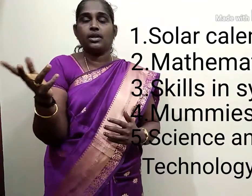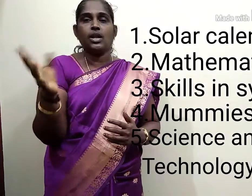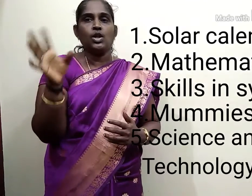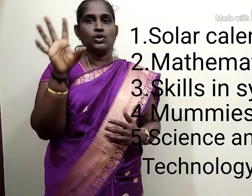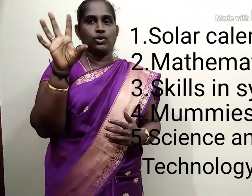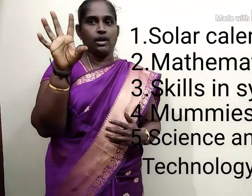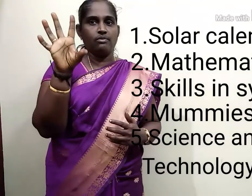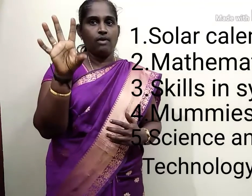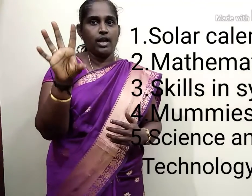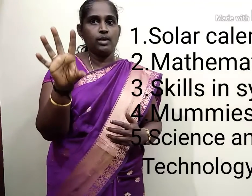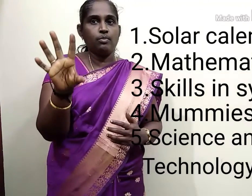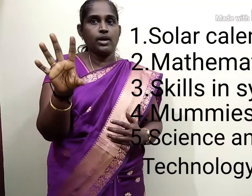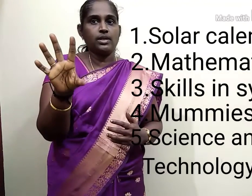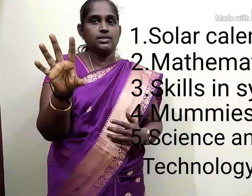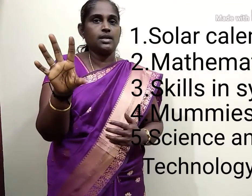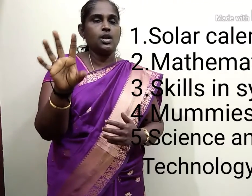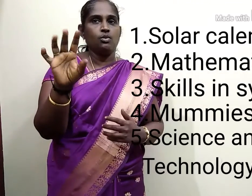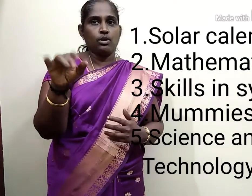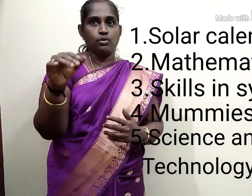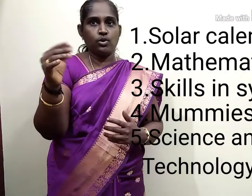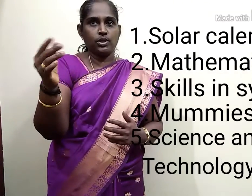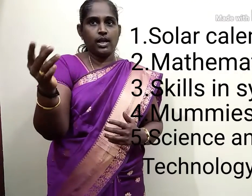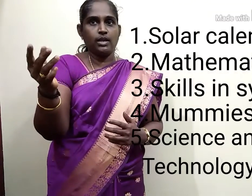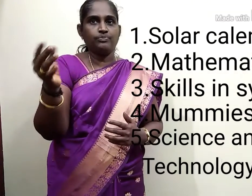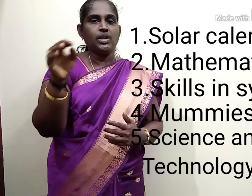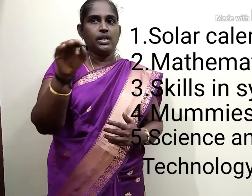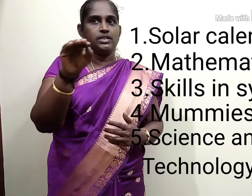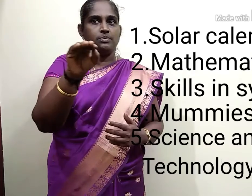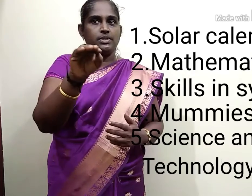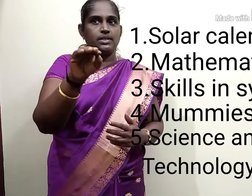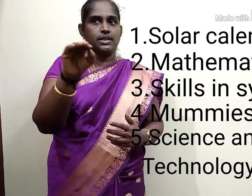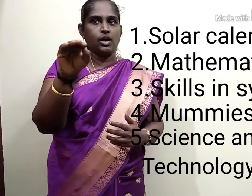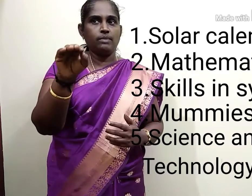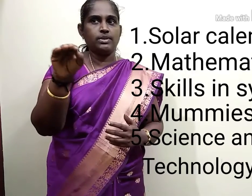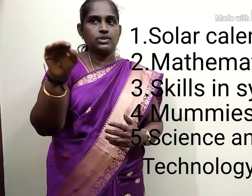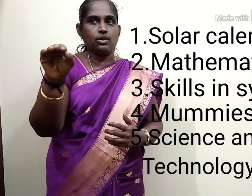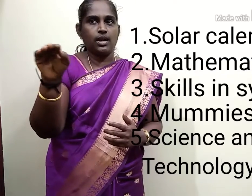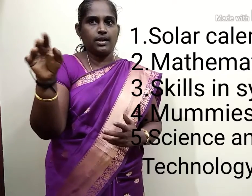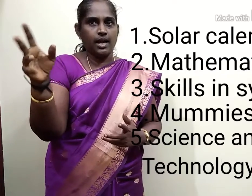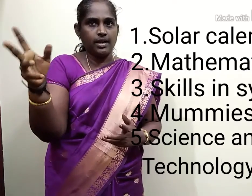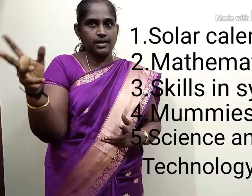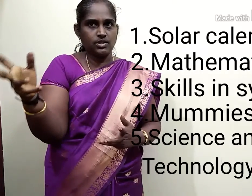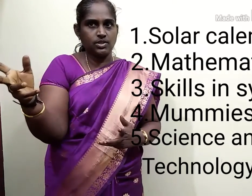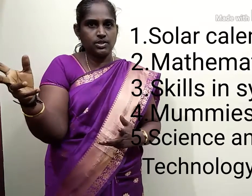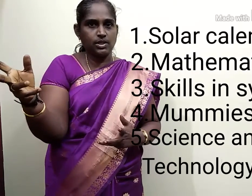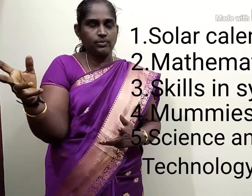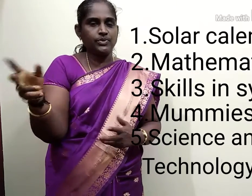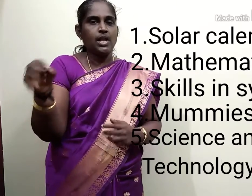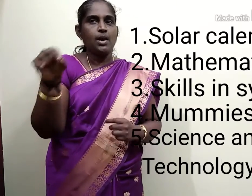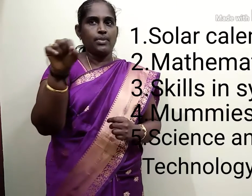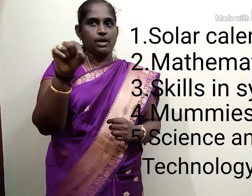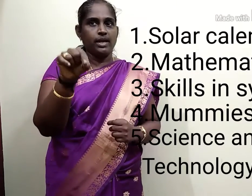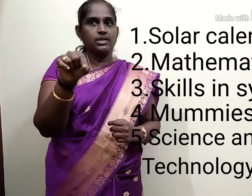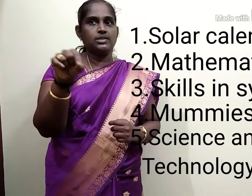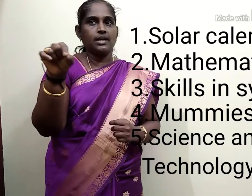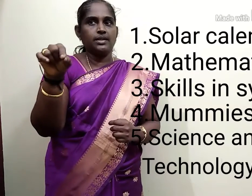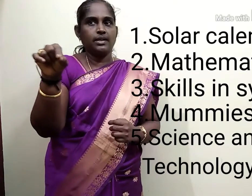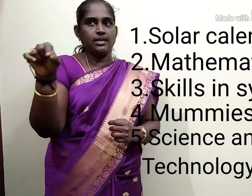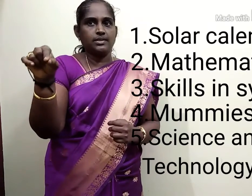important. Totally 5 points. One more time, Egyptians developed a solar calendar system. Pyramids and their